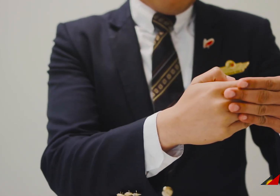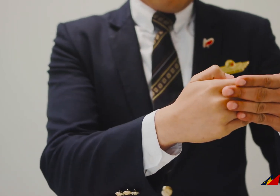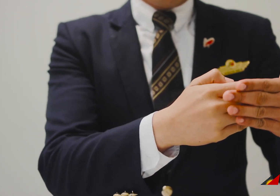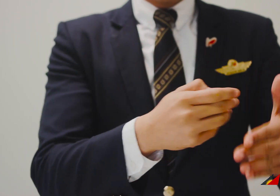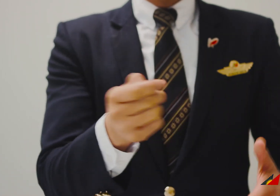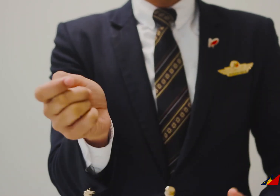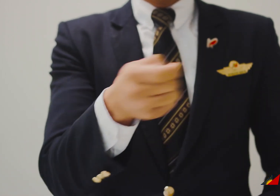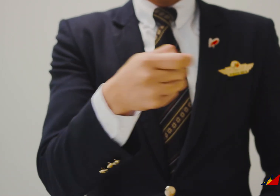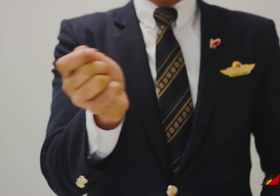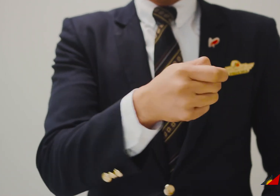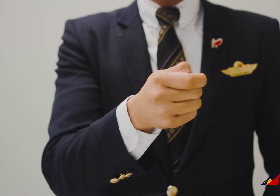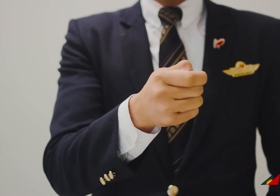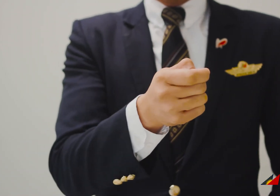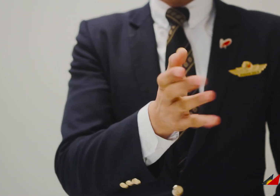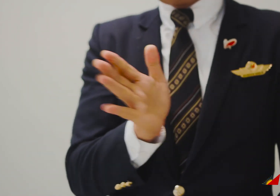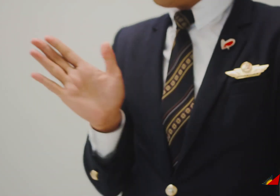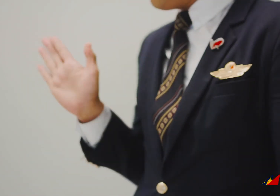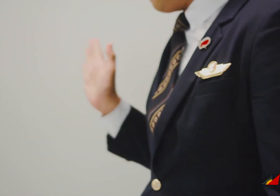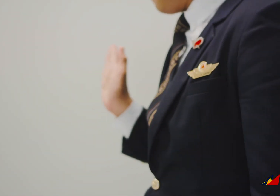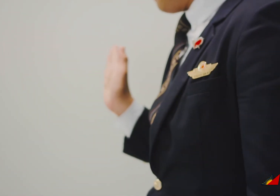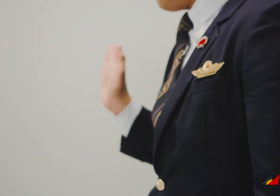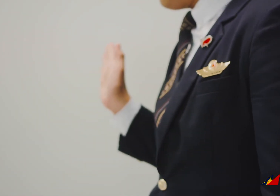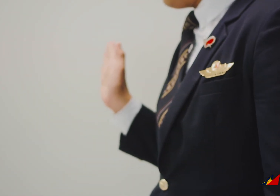Nearest lavatory is at the back.